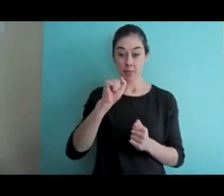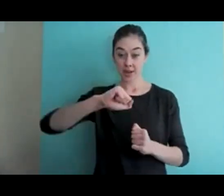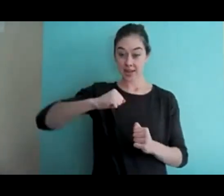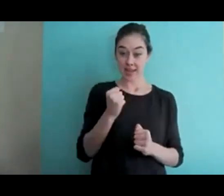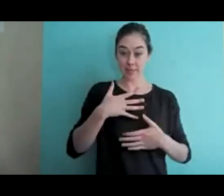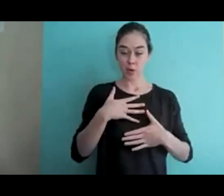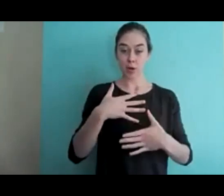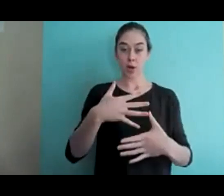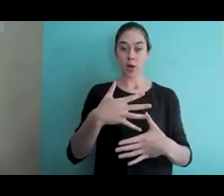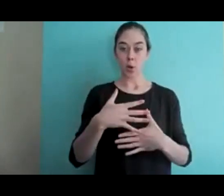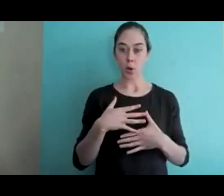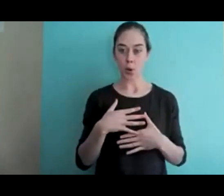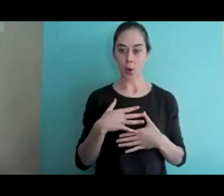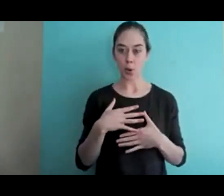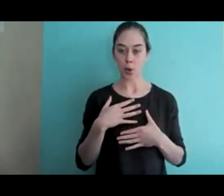That's it, keep breathing.